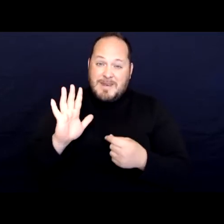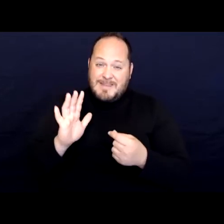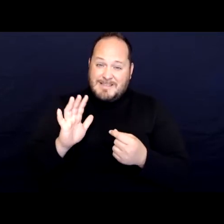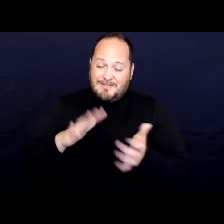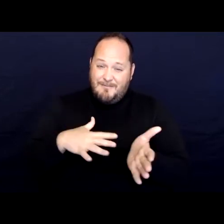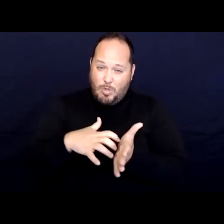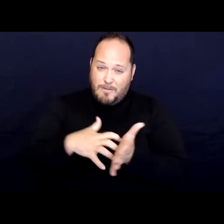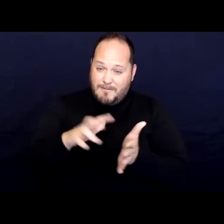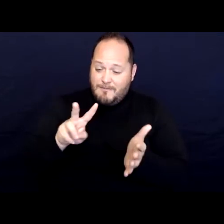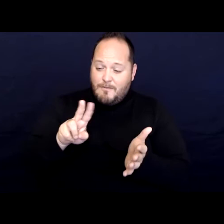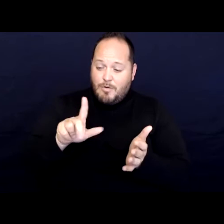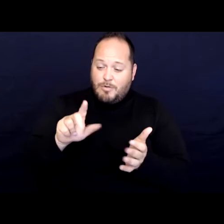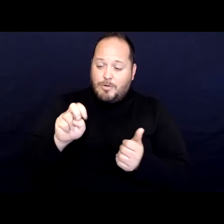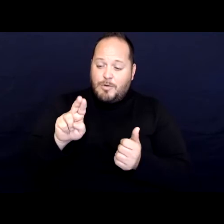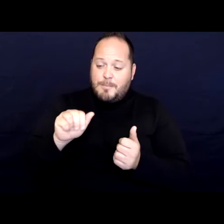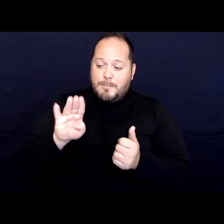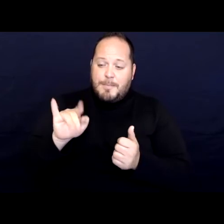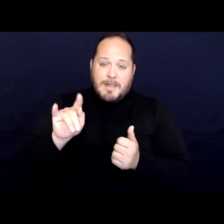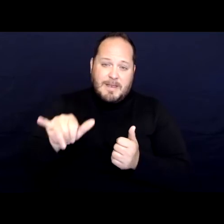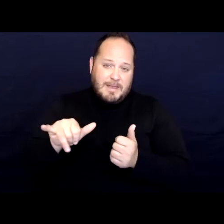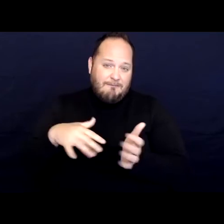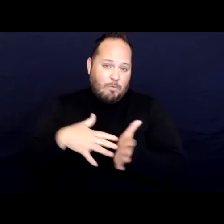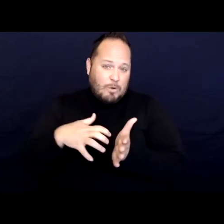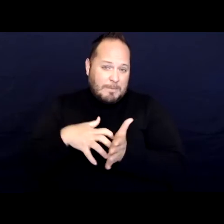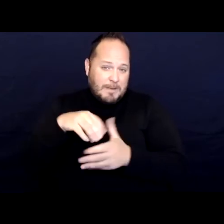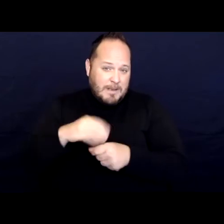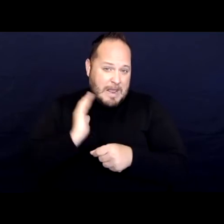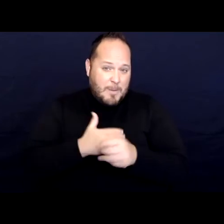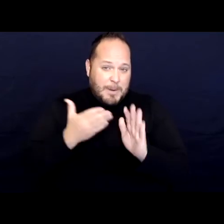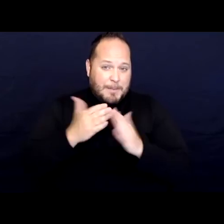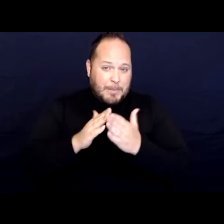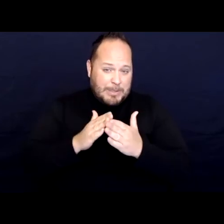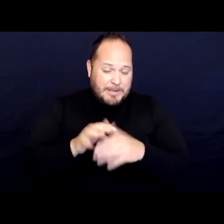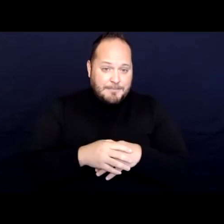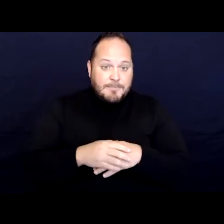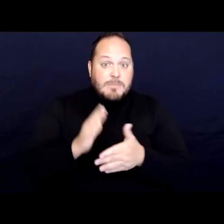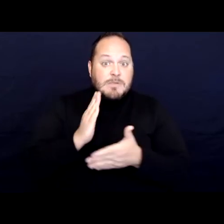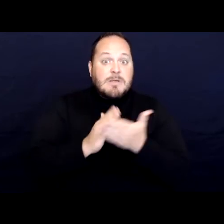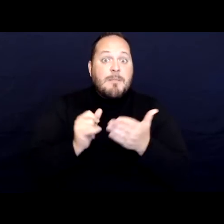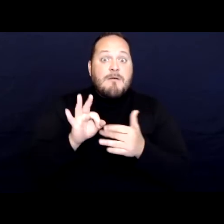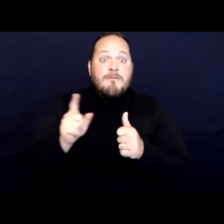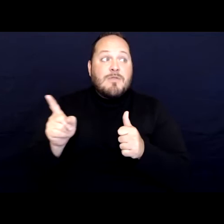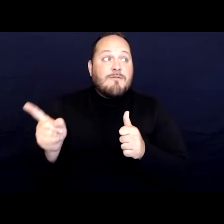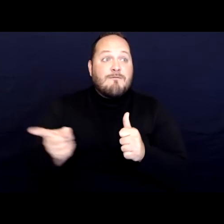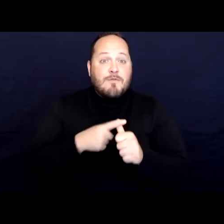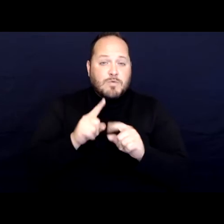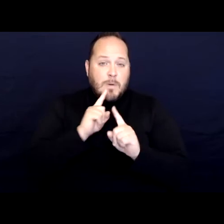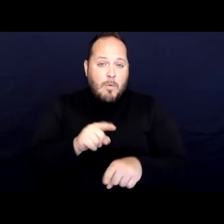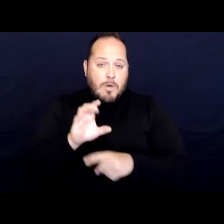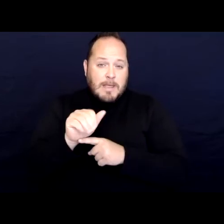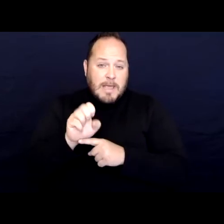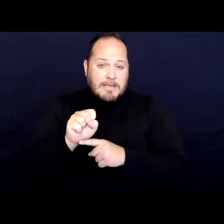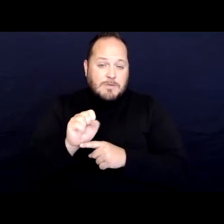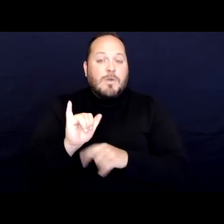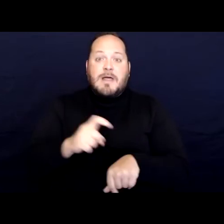community. Some of the first reported cases, or at that time, because there was no